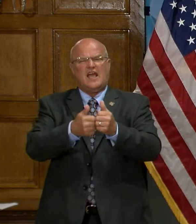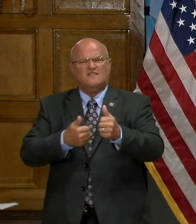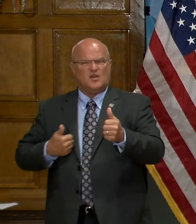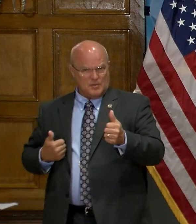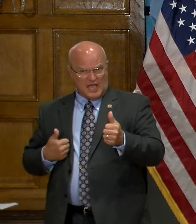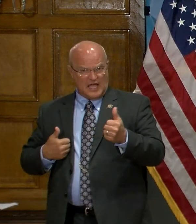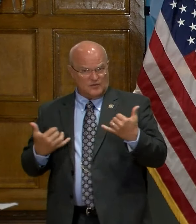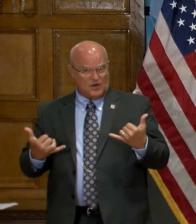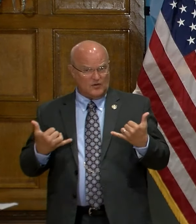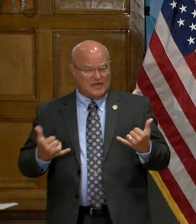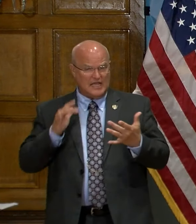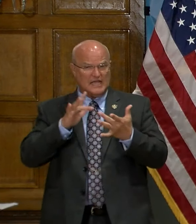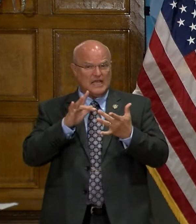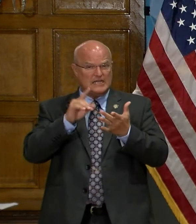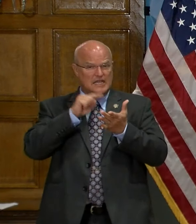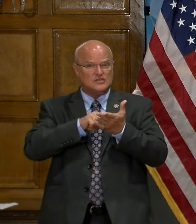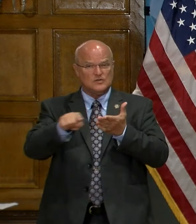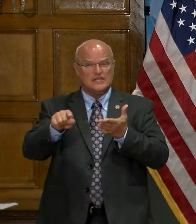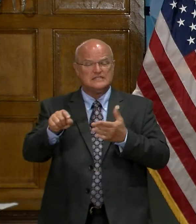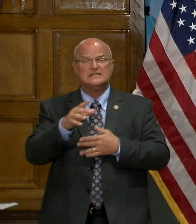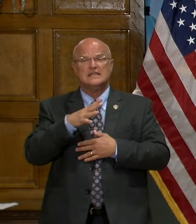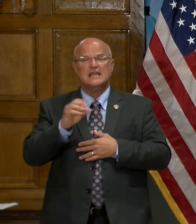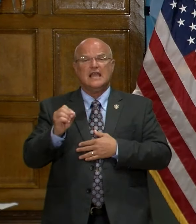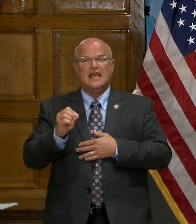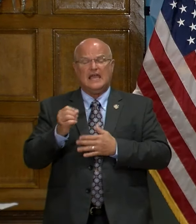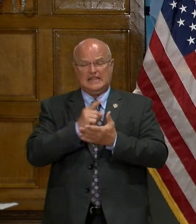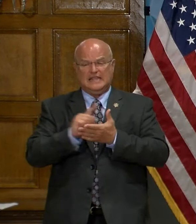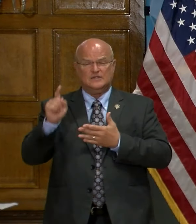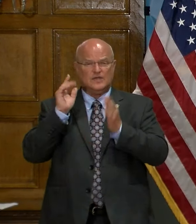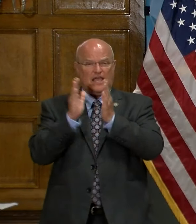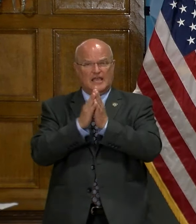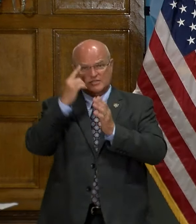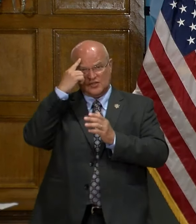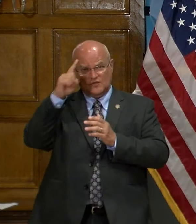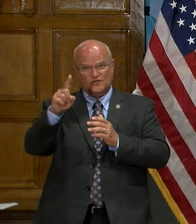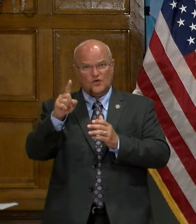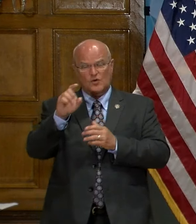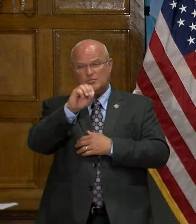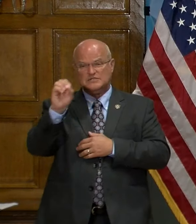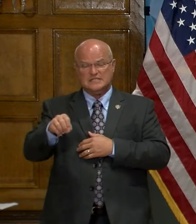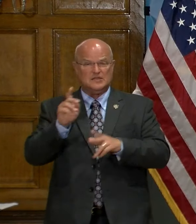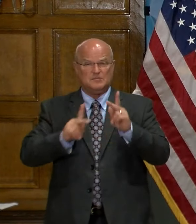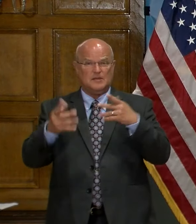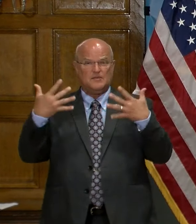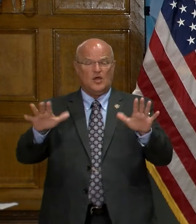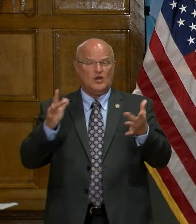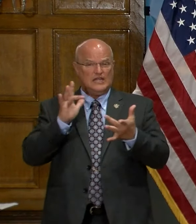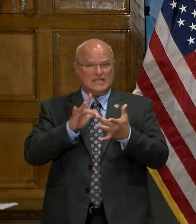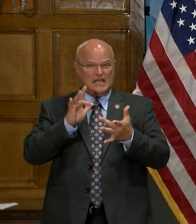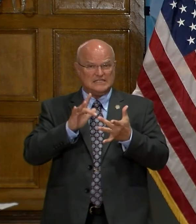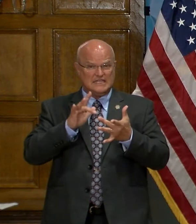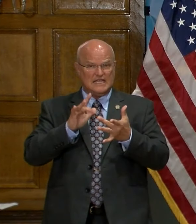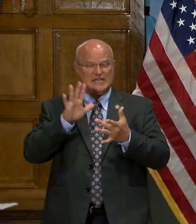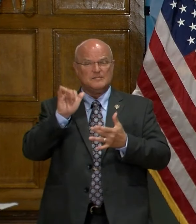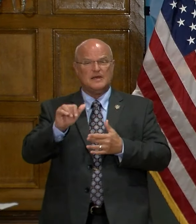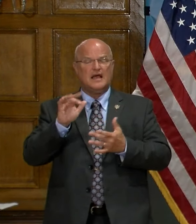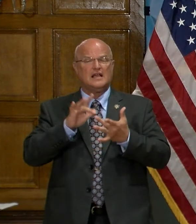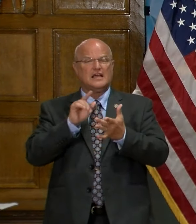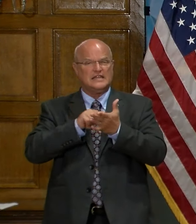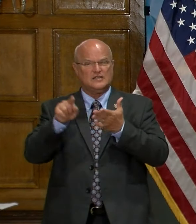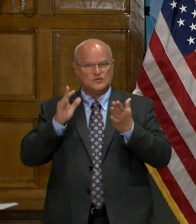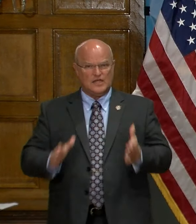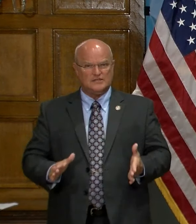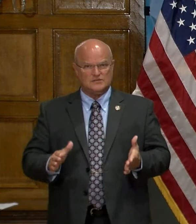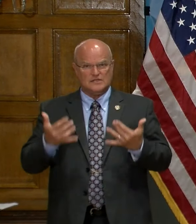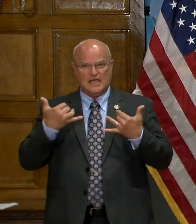far behind we are on contact tracing? And last week I asked you for a percentage of people that had been contacted by our contact